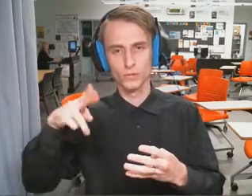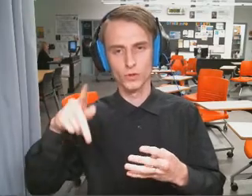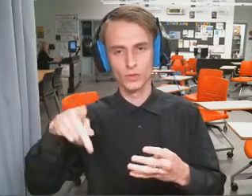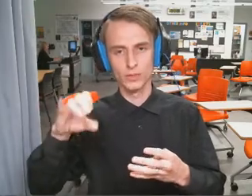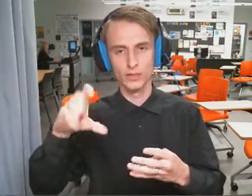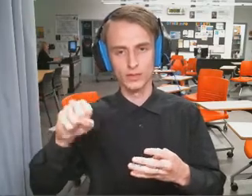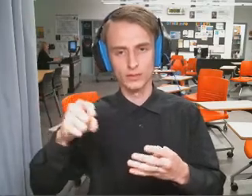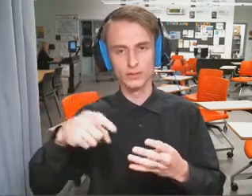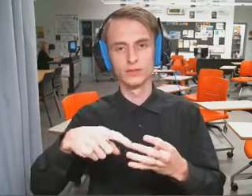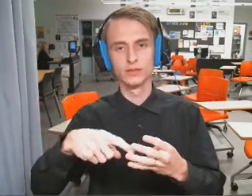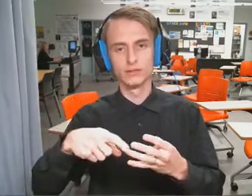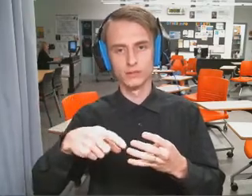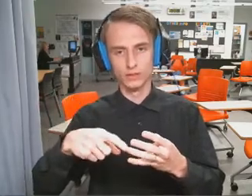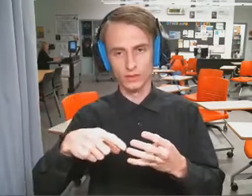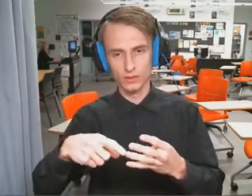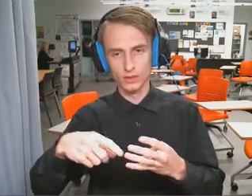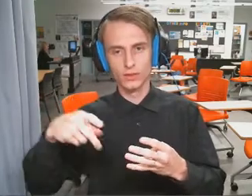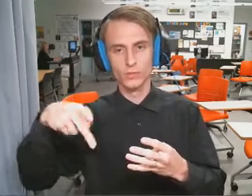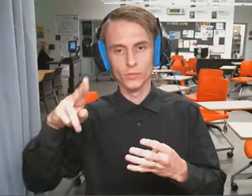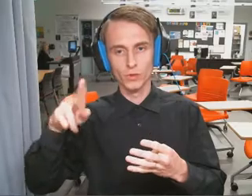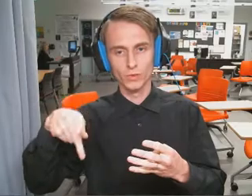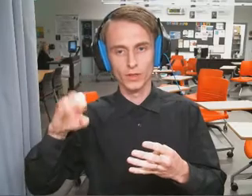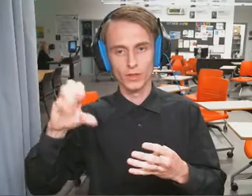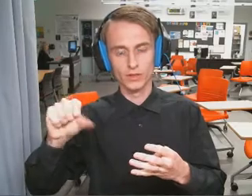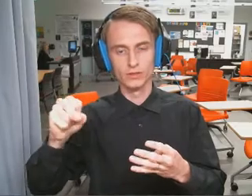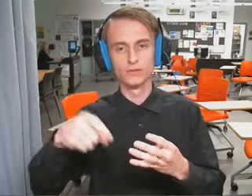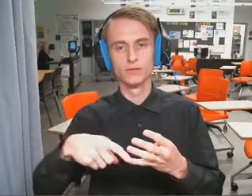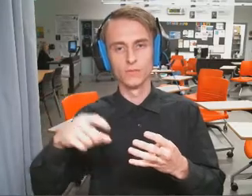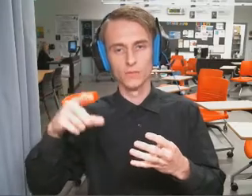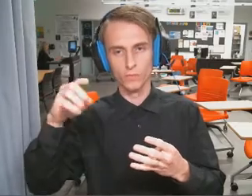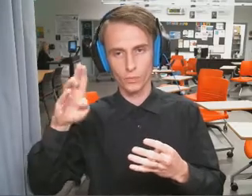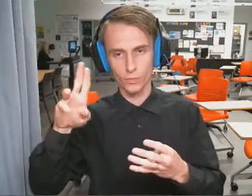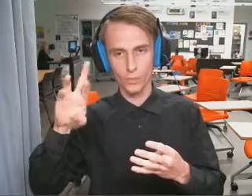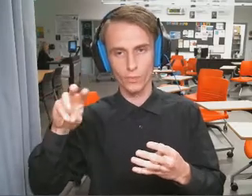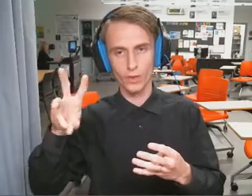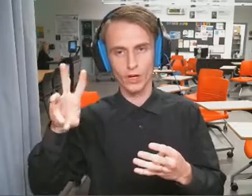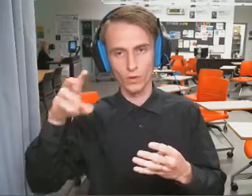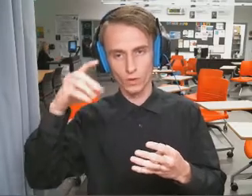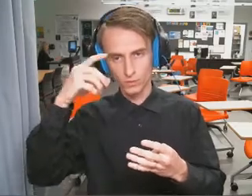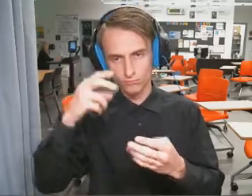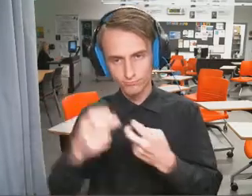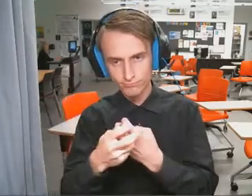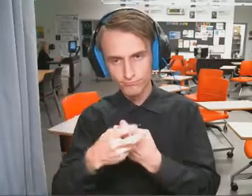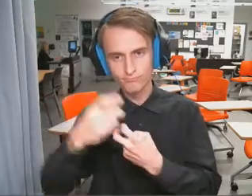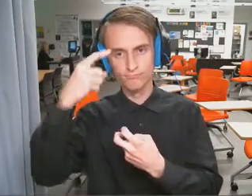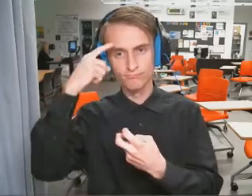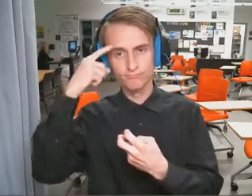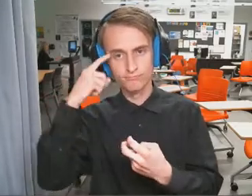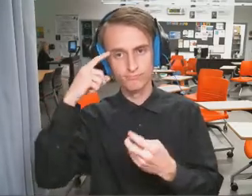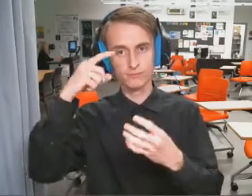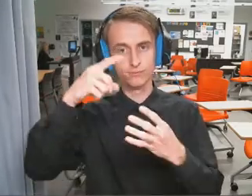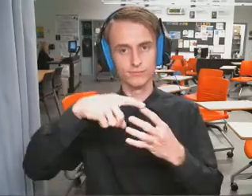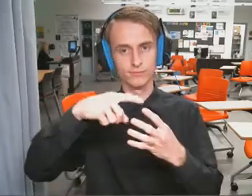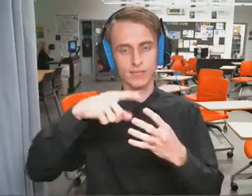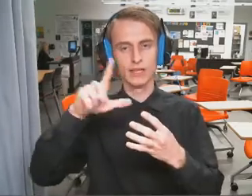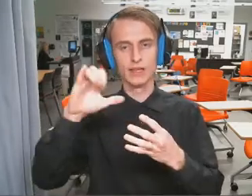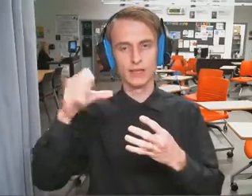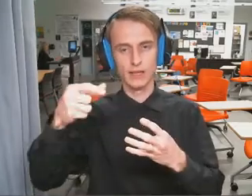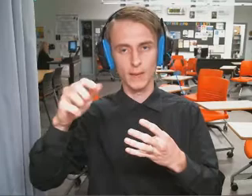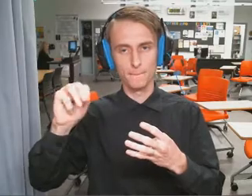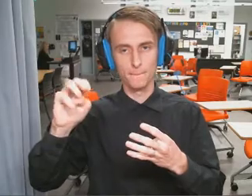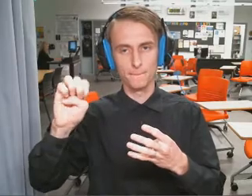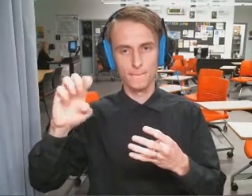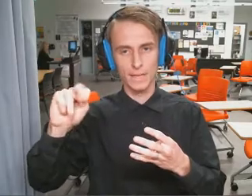to start first with the ligaments. Ligaments are, in your body, ligaments are stretchy